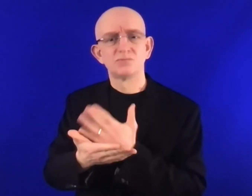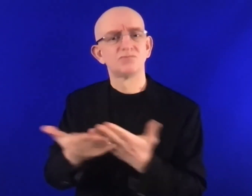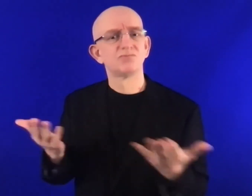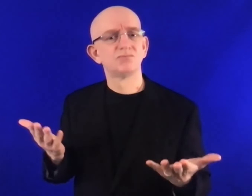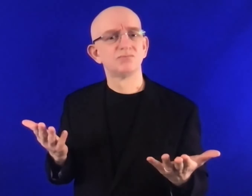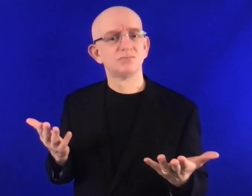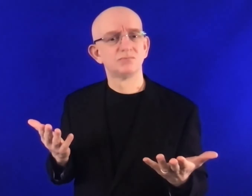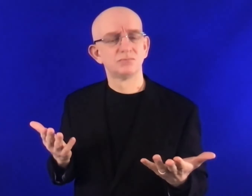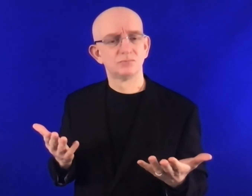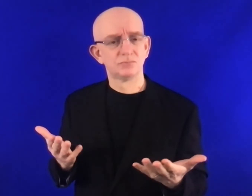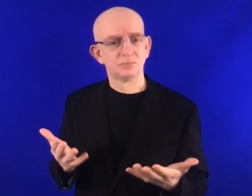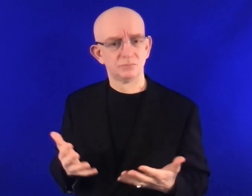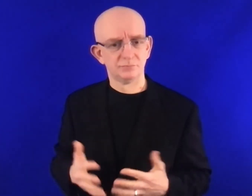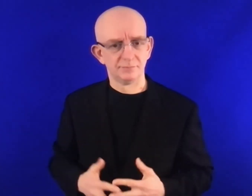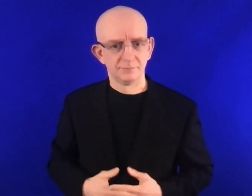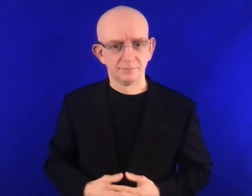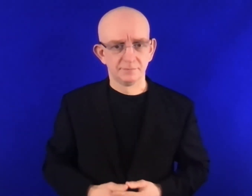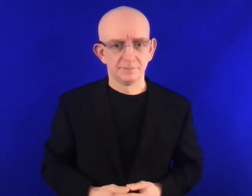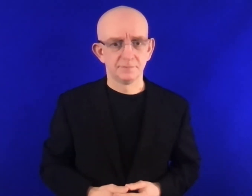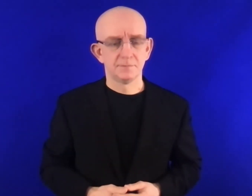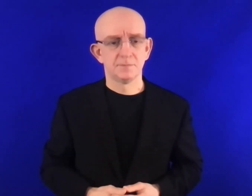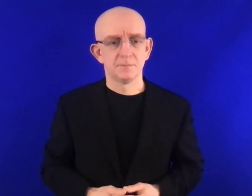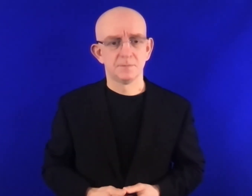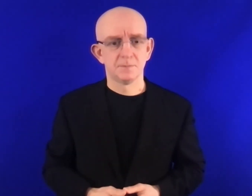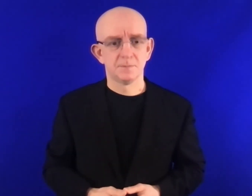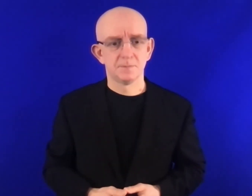It's important and marvelous point, Irene.